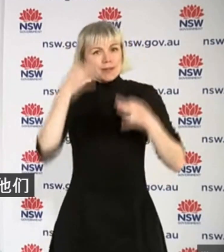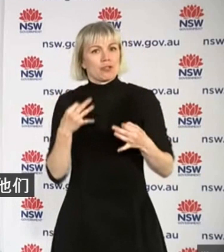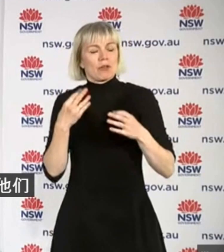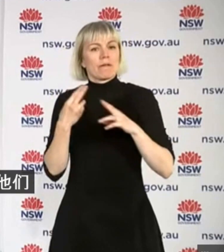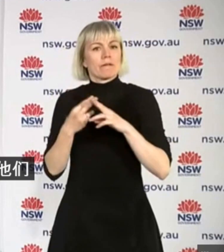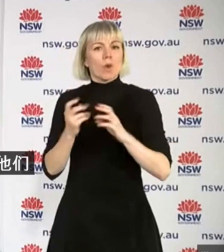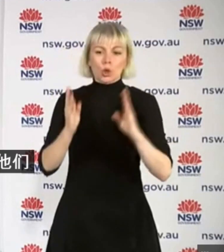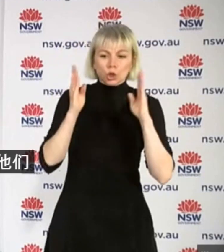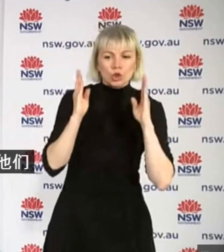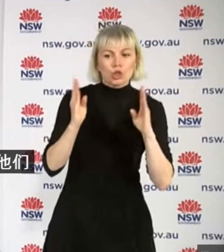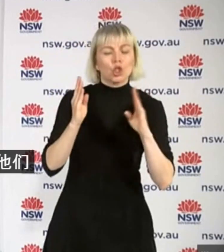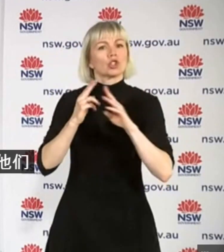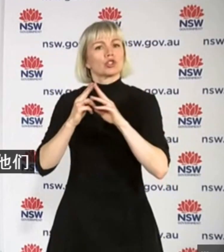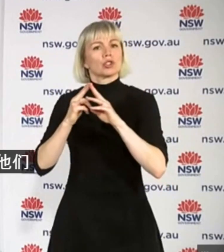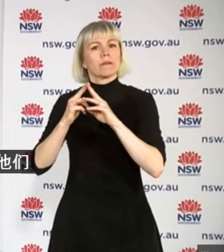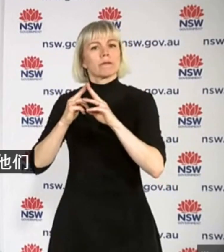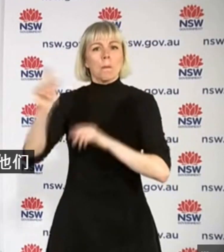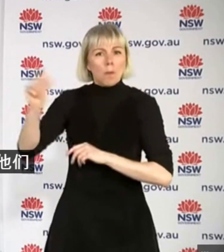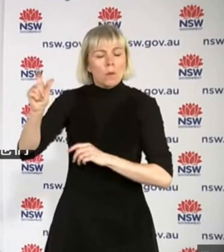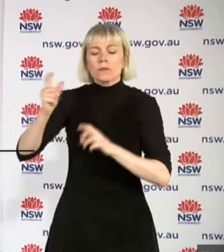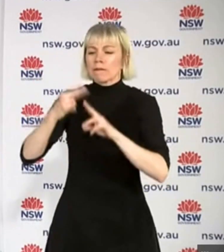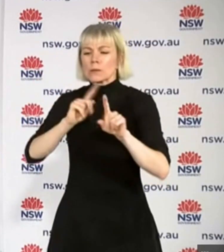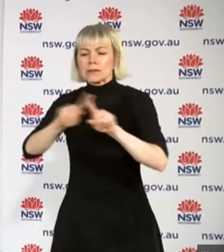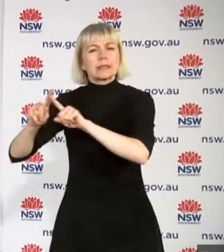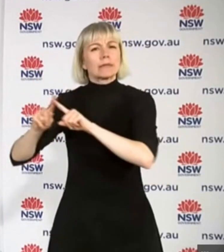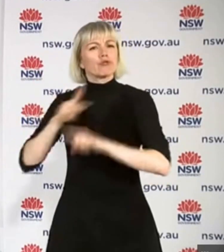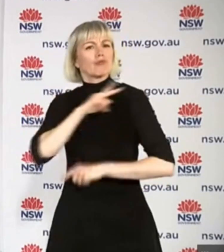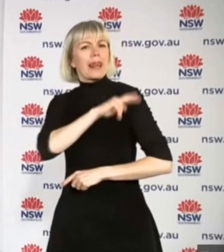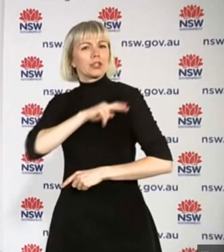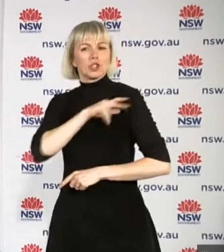advice. They're decisions based on COVID safety plans, and